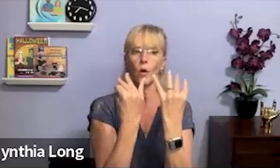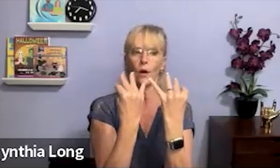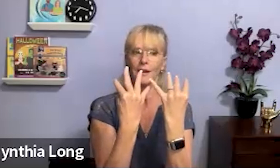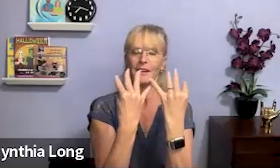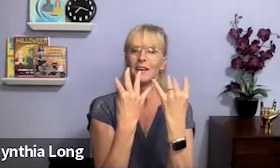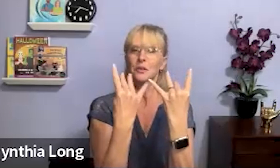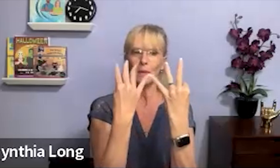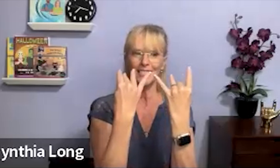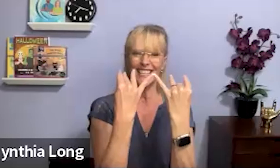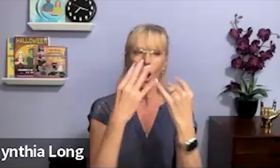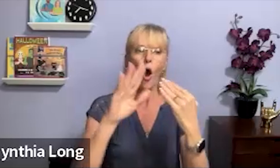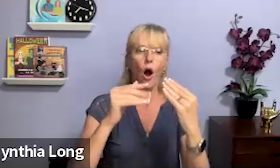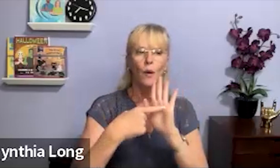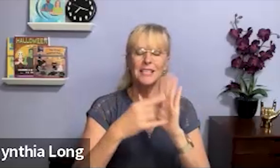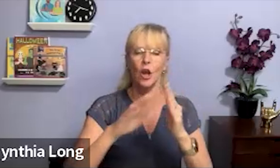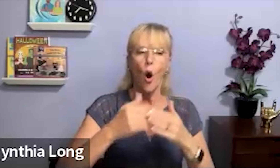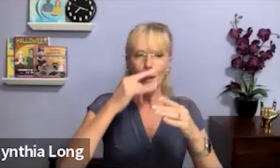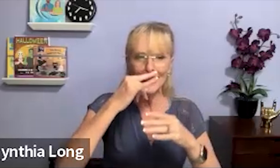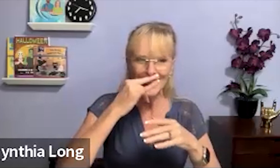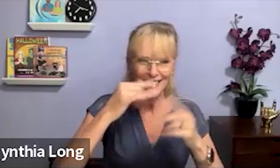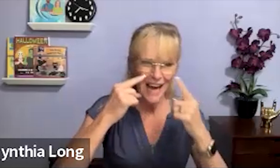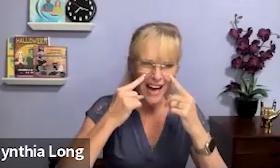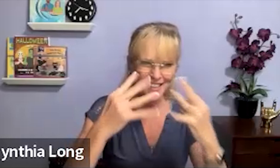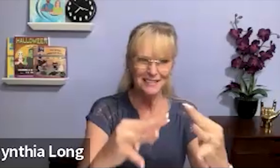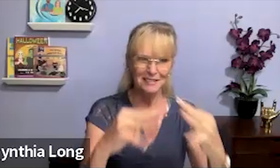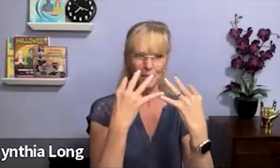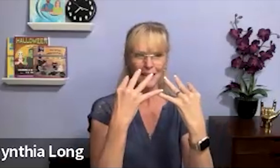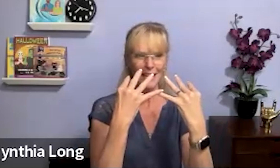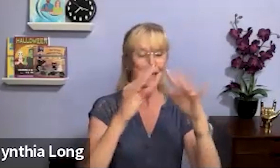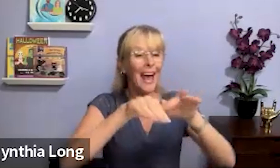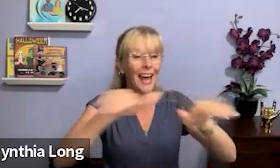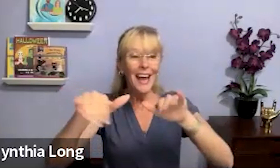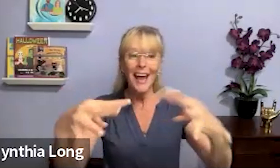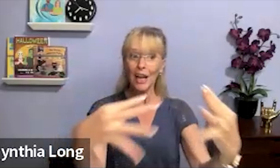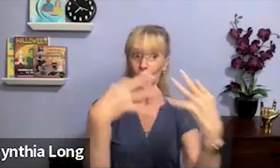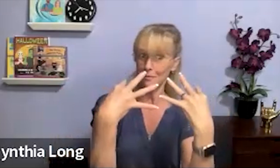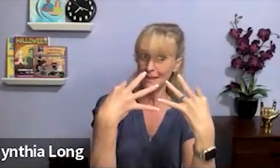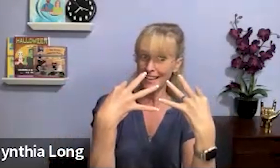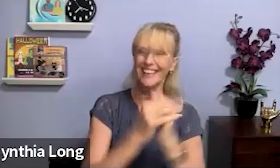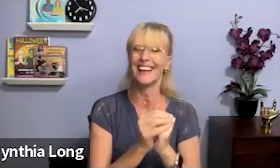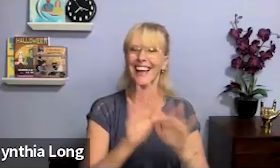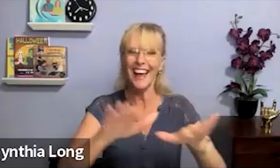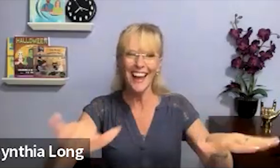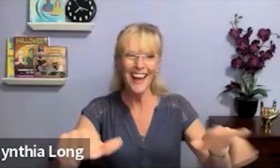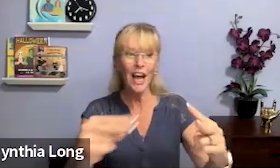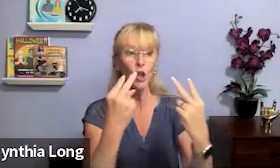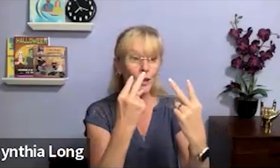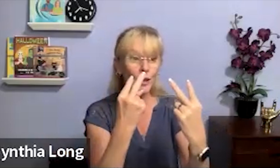4 to represent all the kids' eyes. Look at me. Hey, hey, hey, look at me. Hey, hey, hey, look at